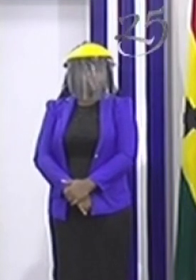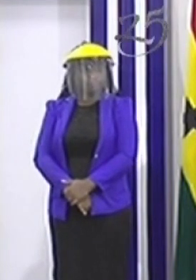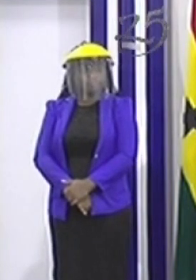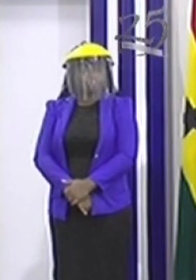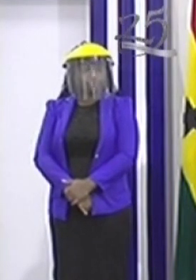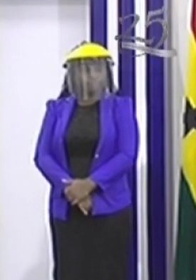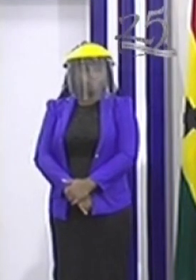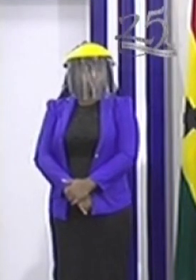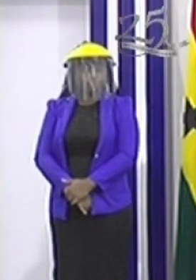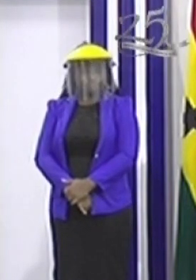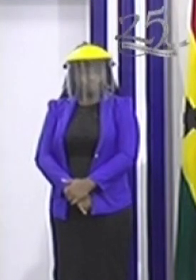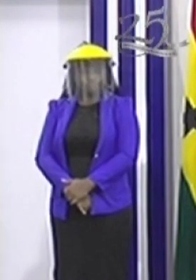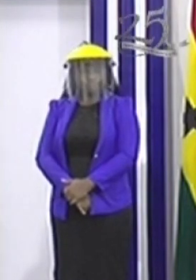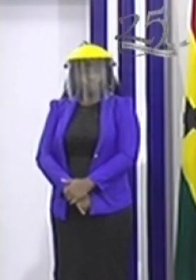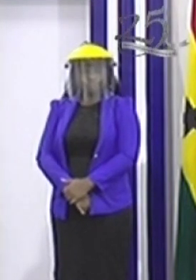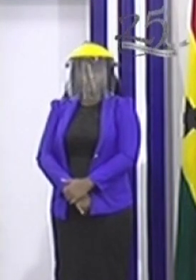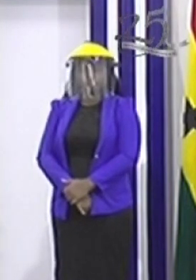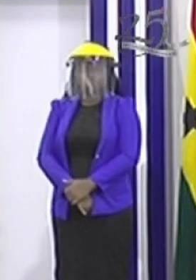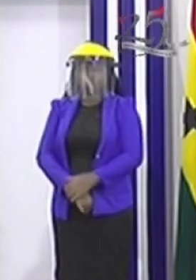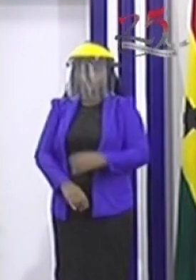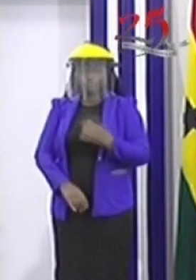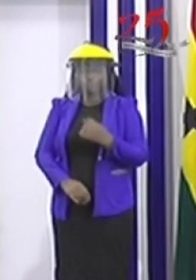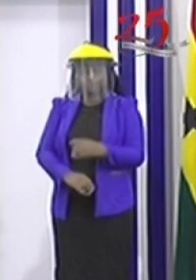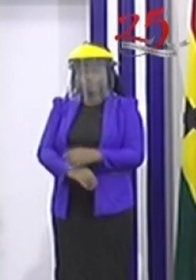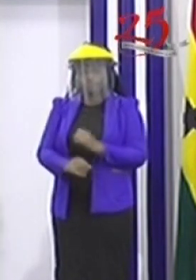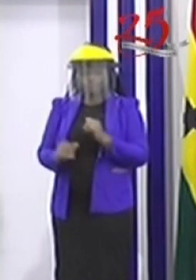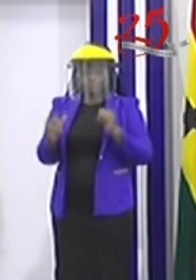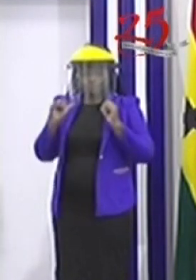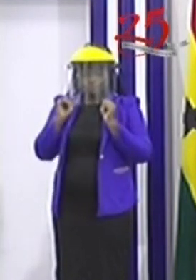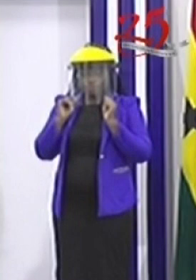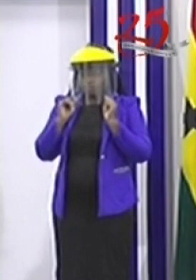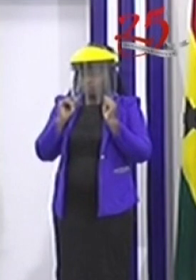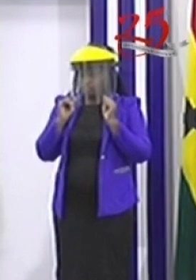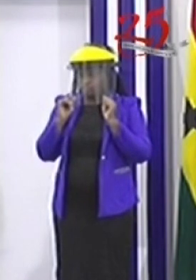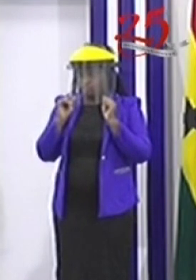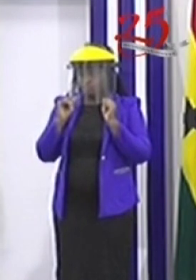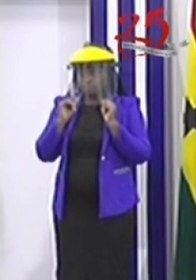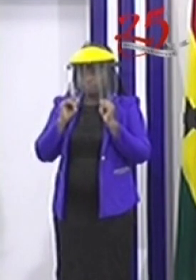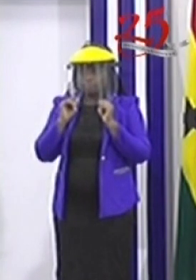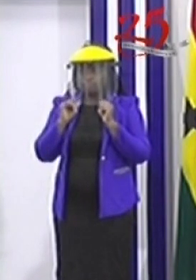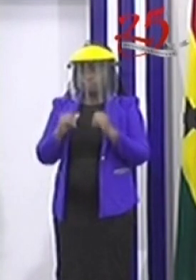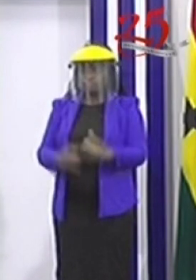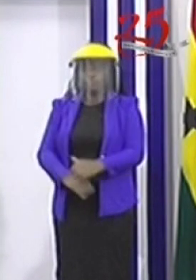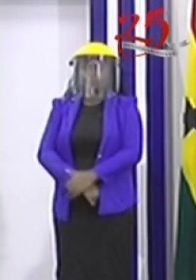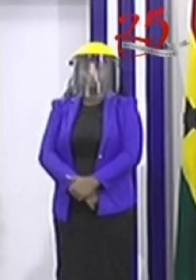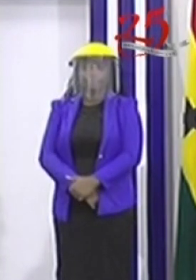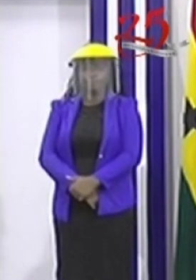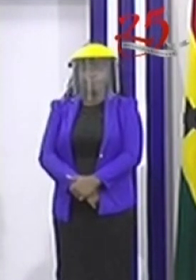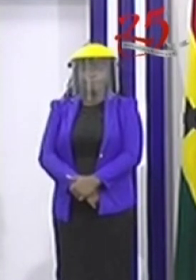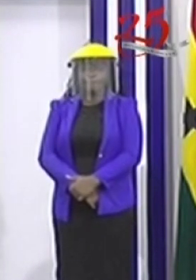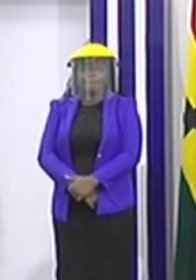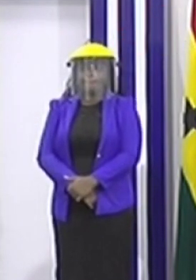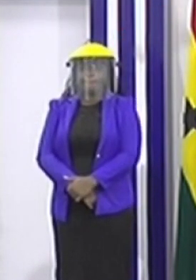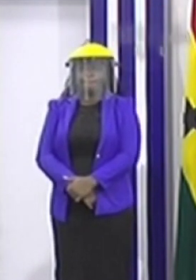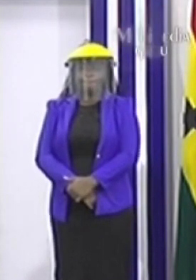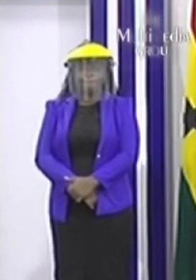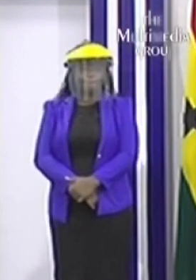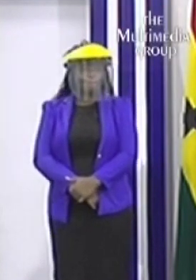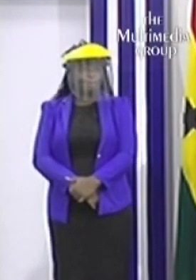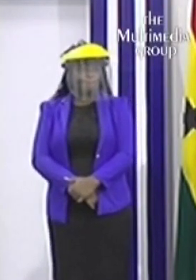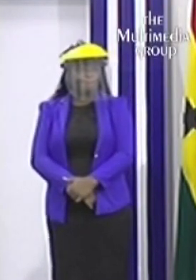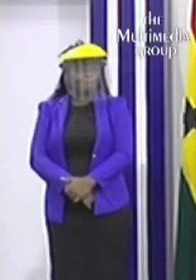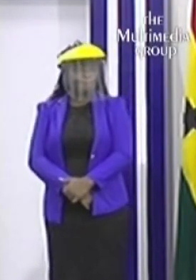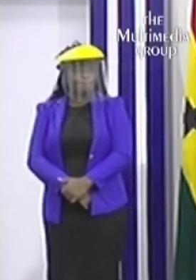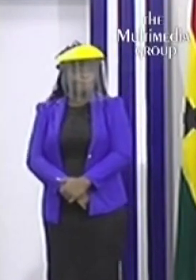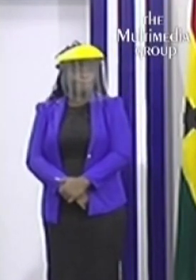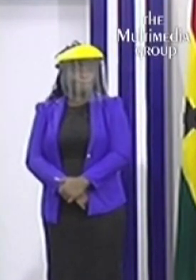way forward in living with COVID. Two responses that I received after our interactions. One, the reason behind the